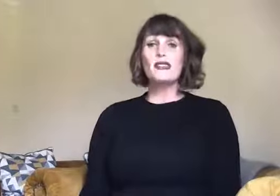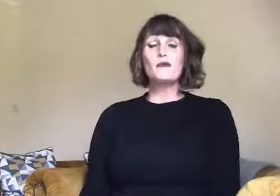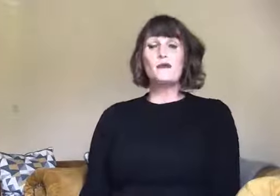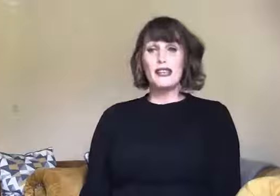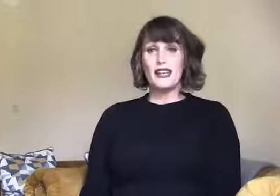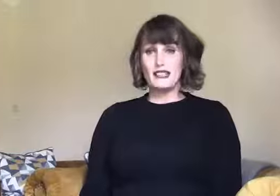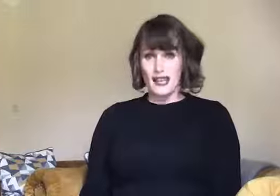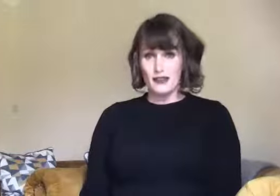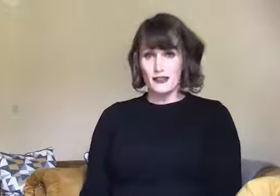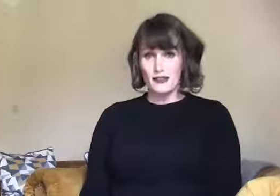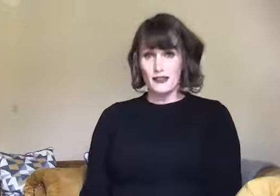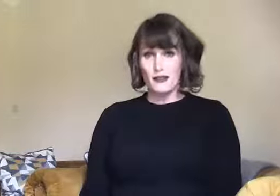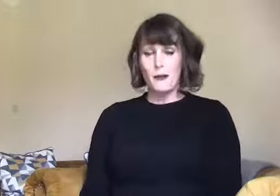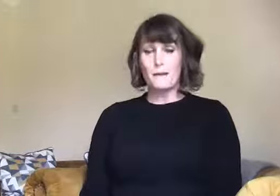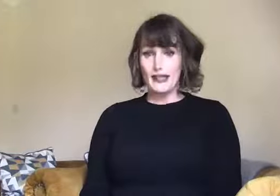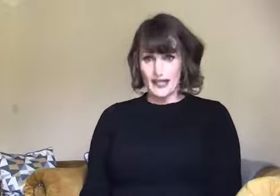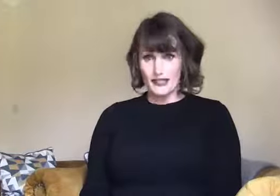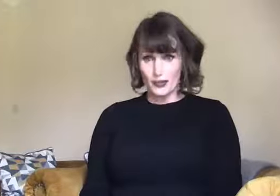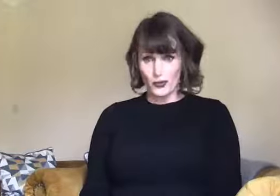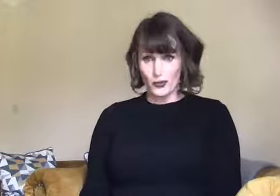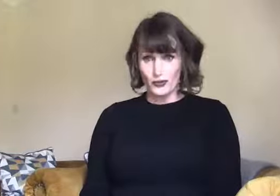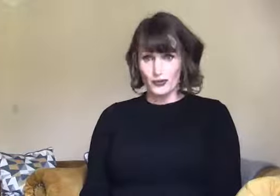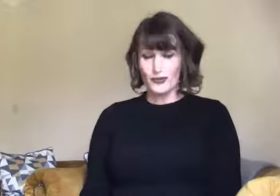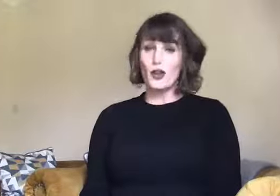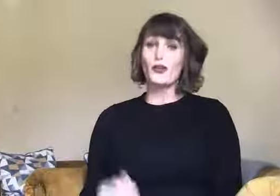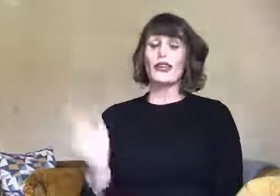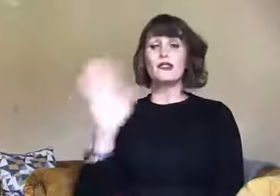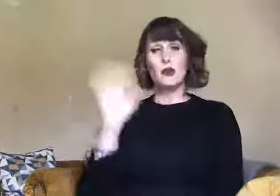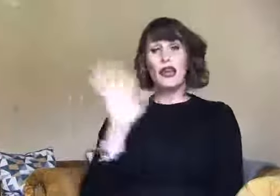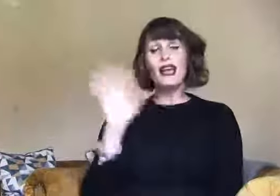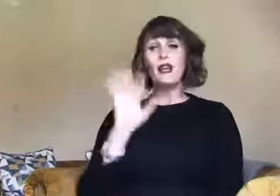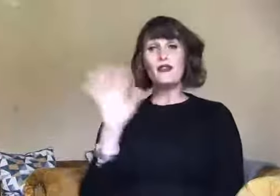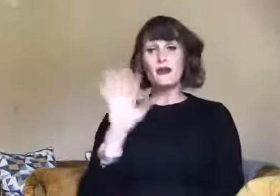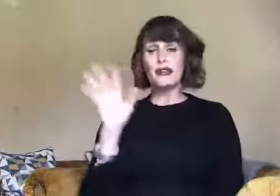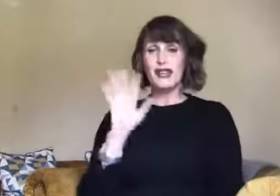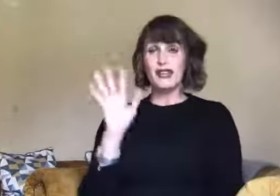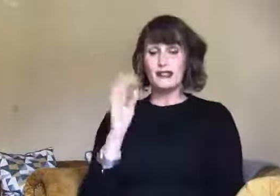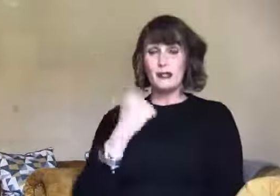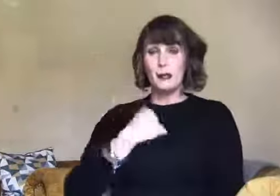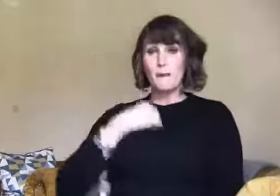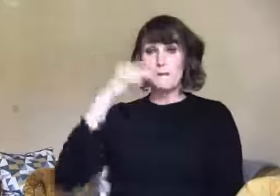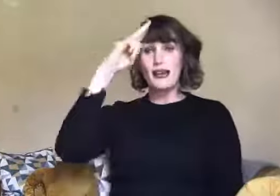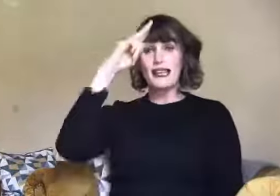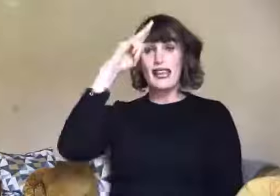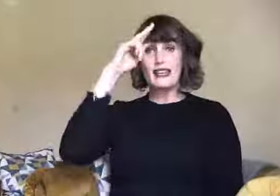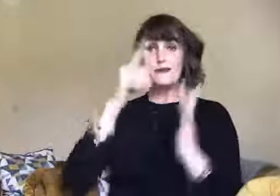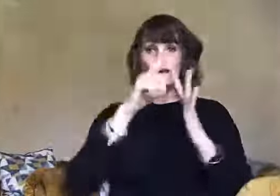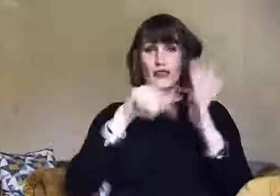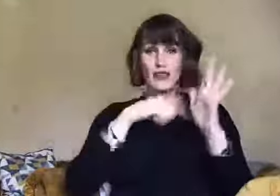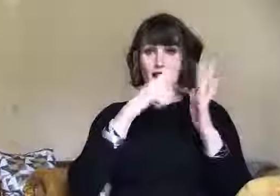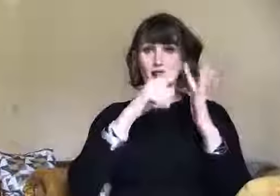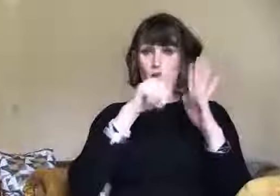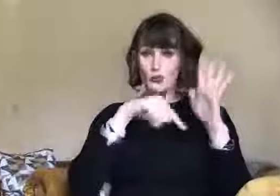the BSL beginners course. Okay, so hello everybody. My name is